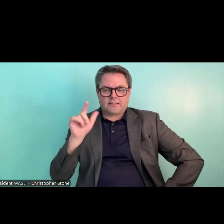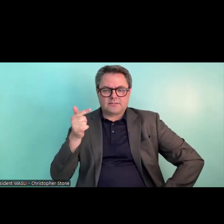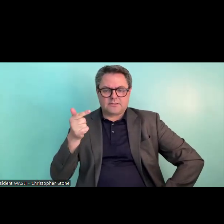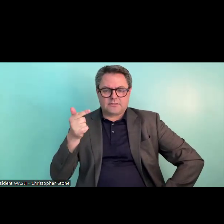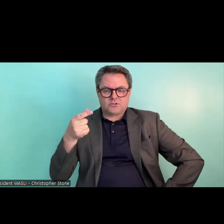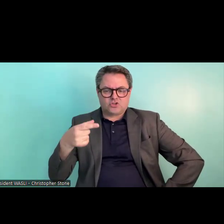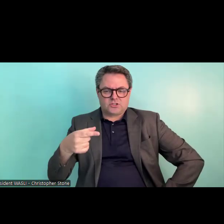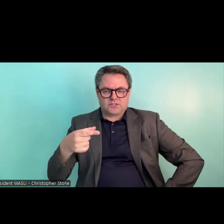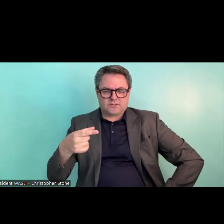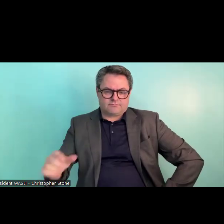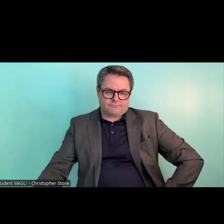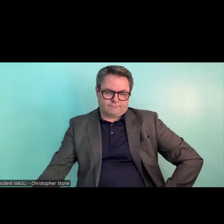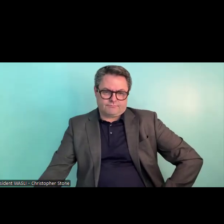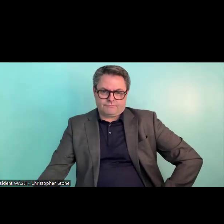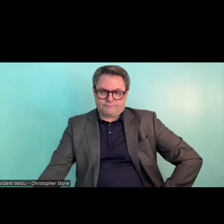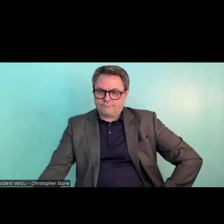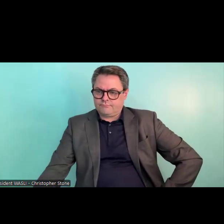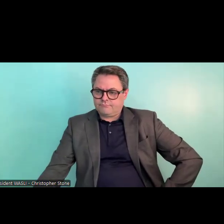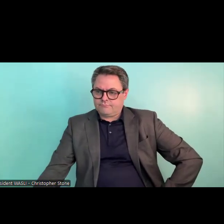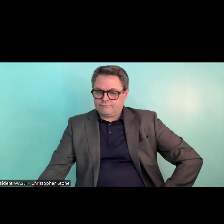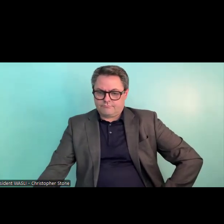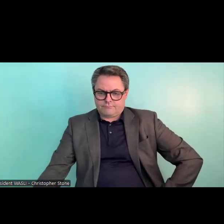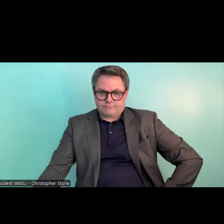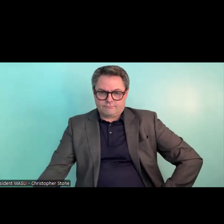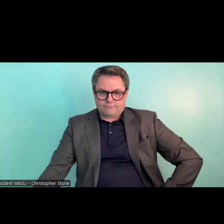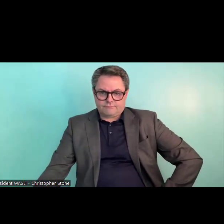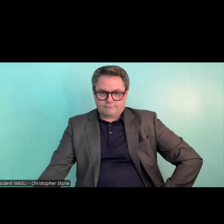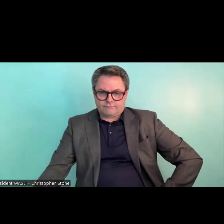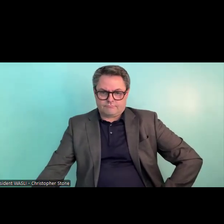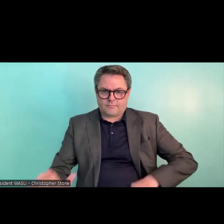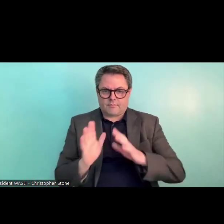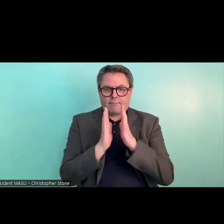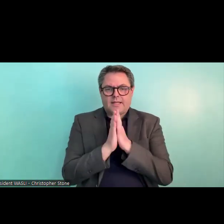I see a hand raised, NBTG. You have a question?